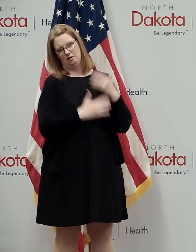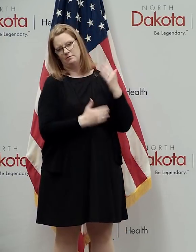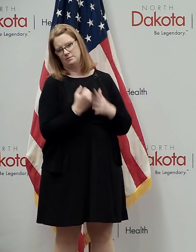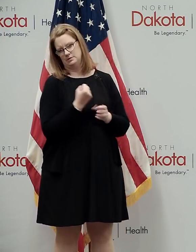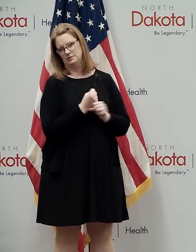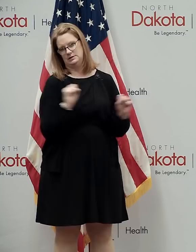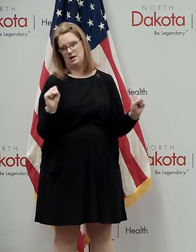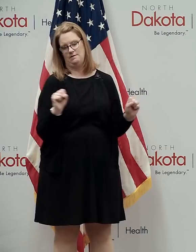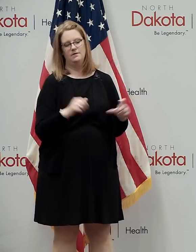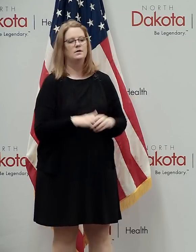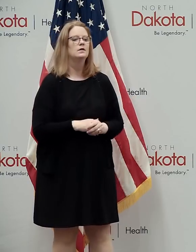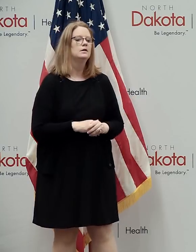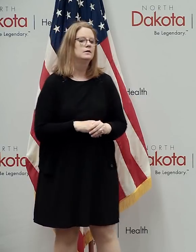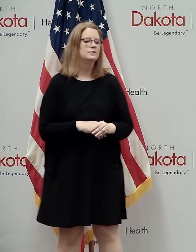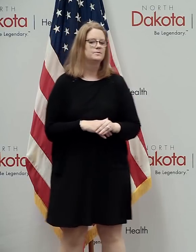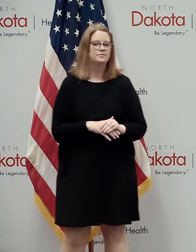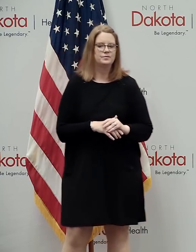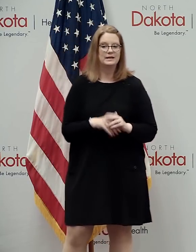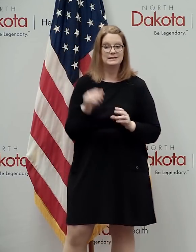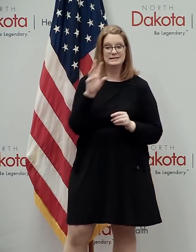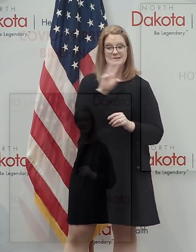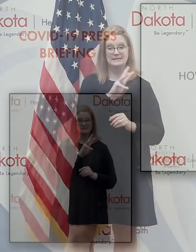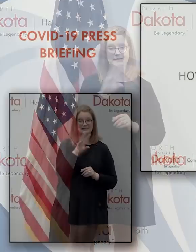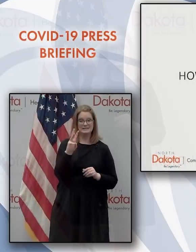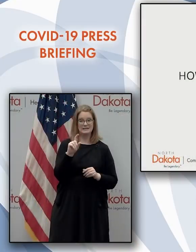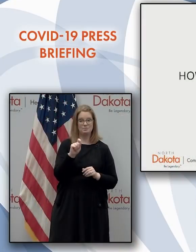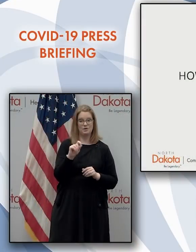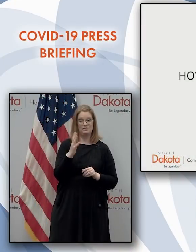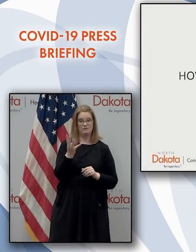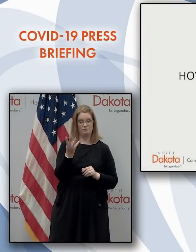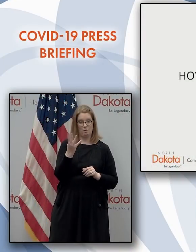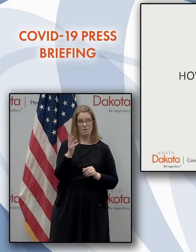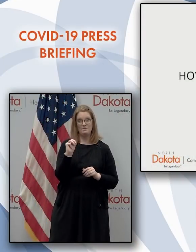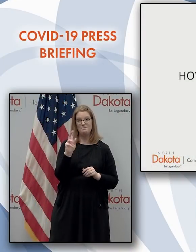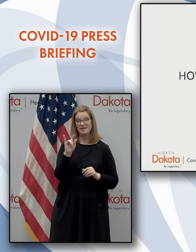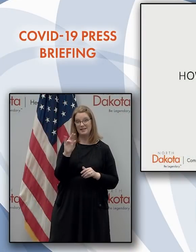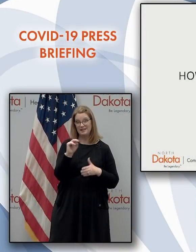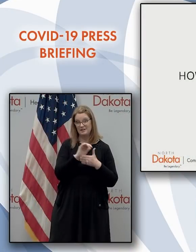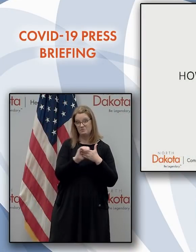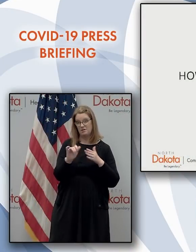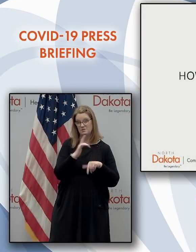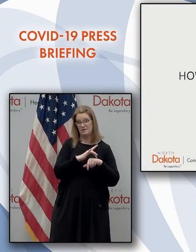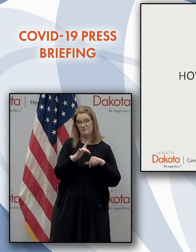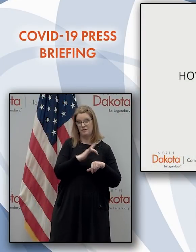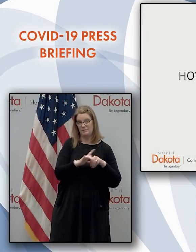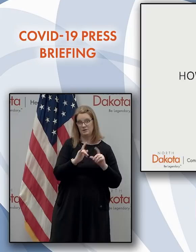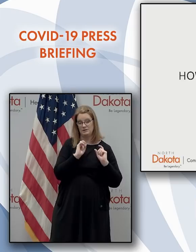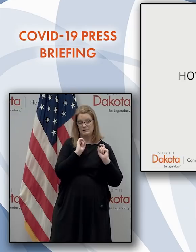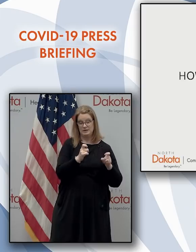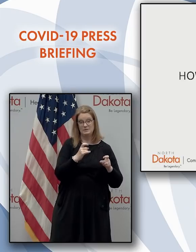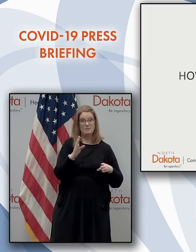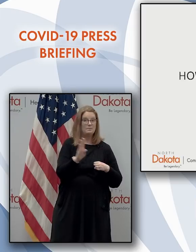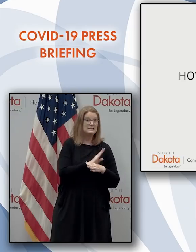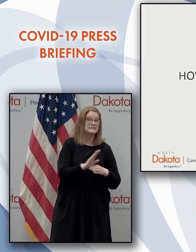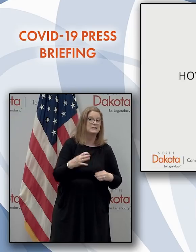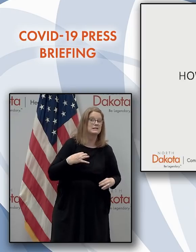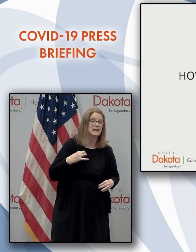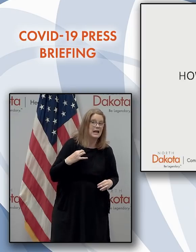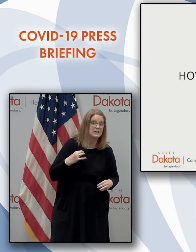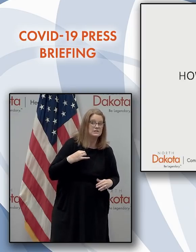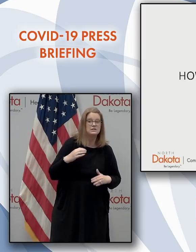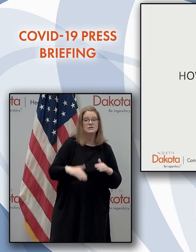much and when? There is a $66.4 million available for grants to eligible businesses for up